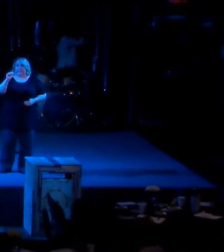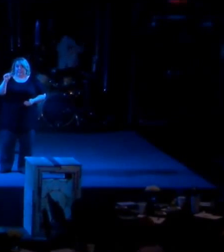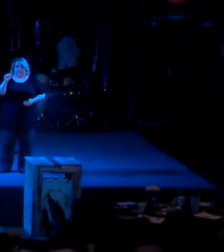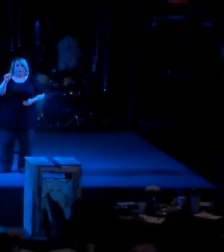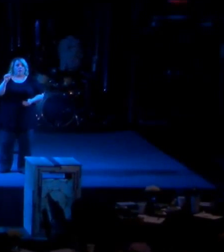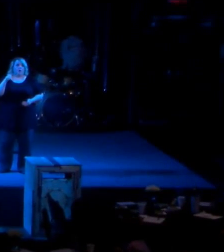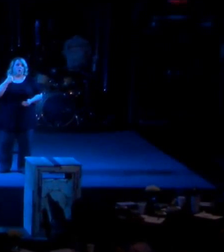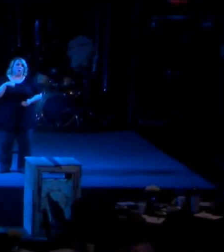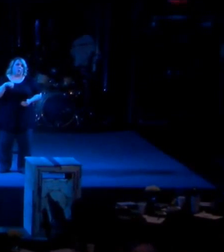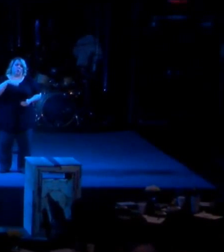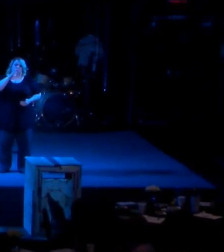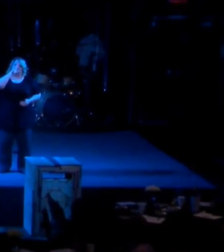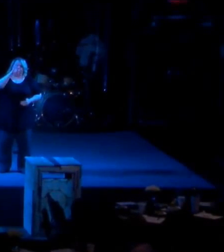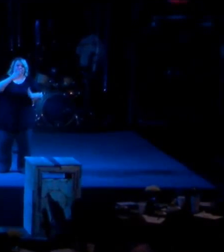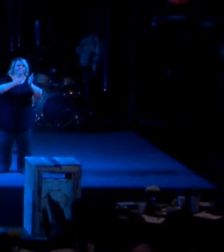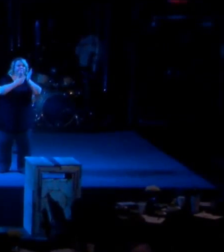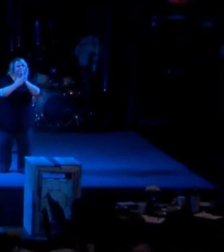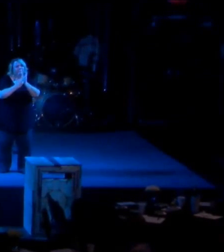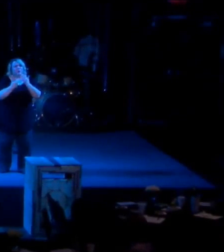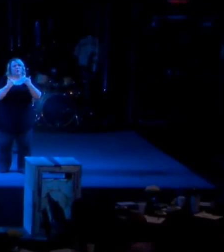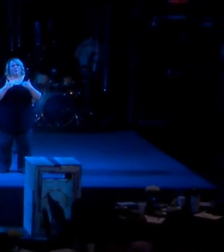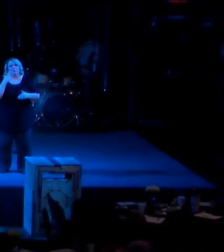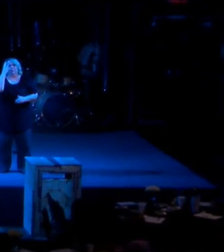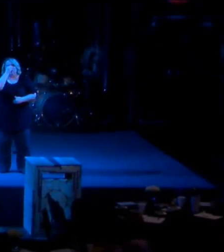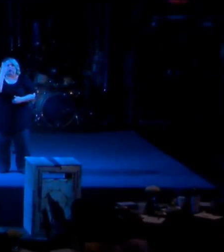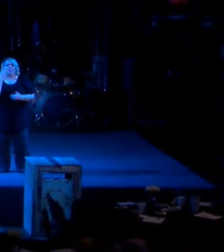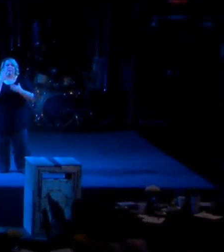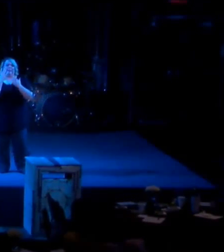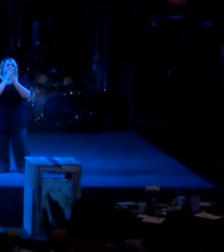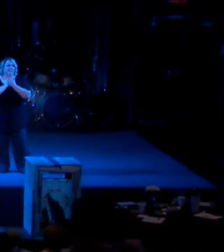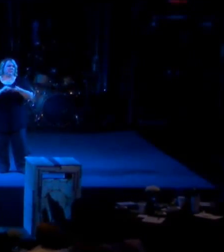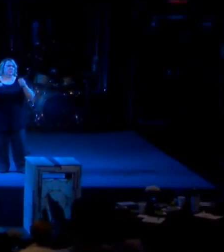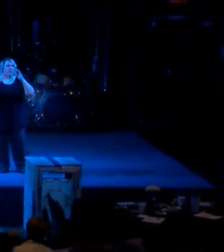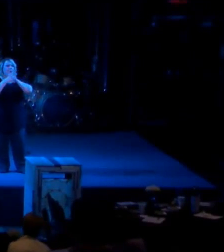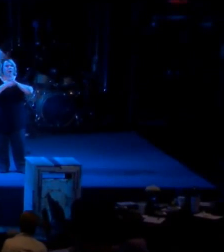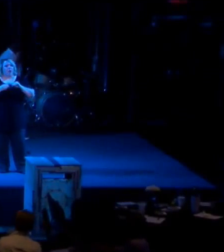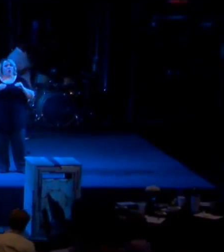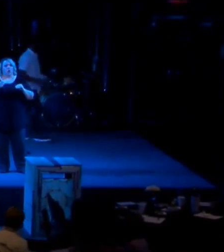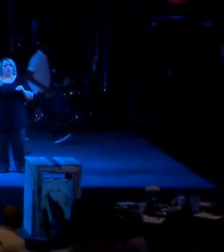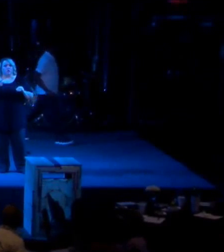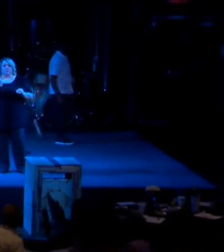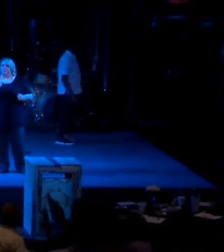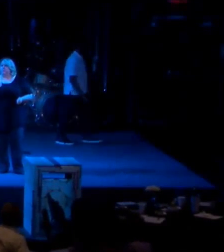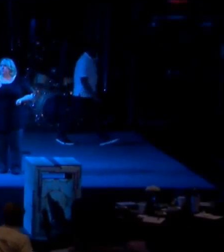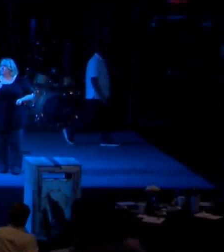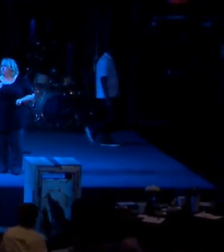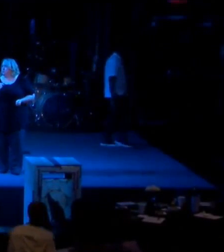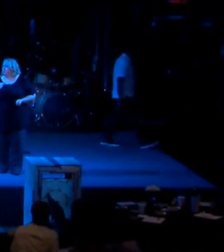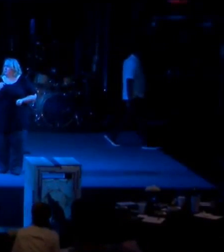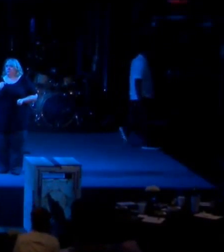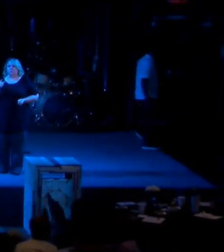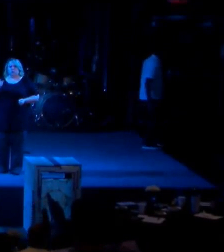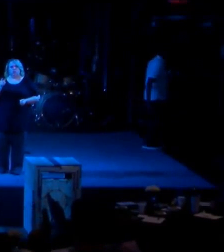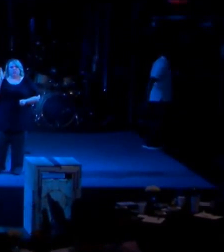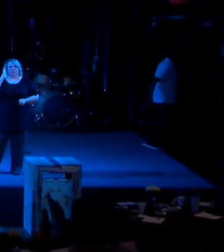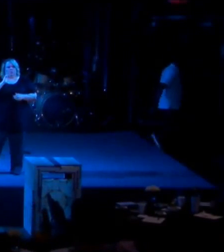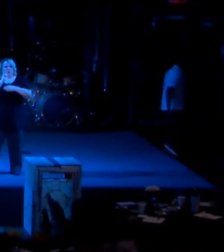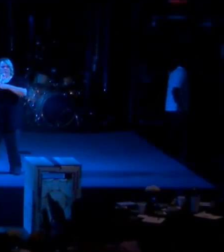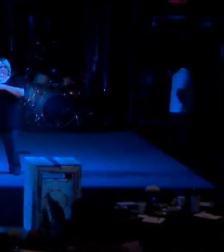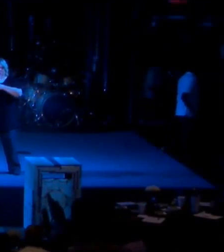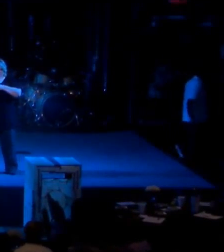so honestly and eloquently shared about how she used to have her head in the sand